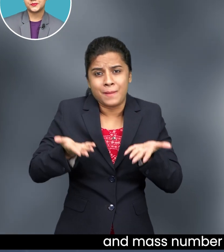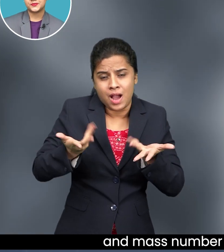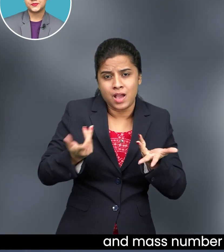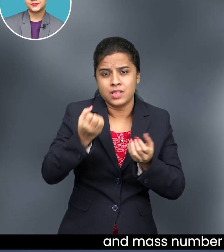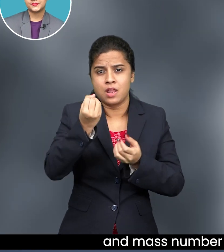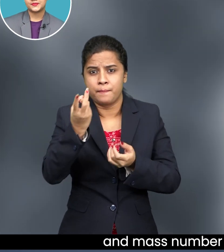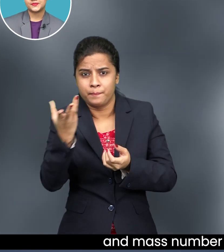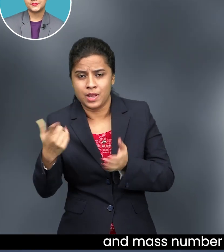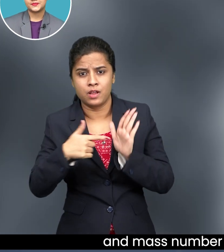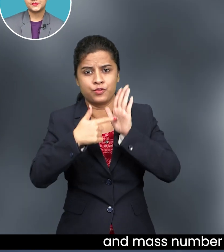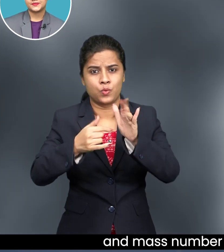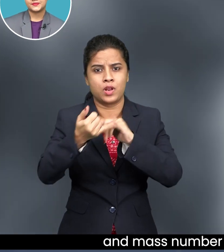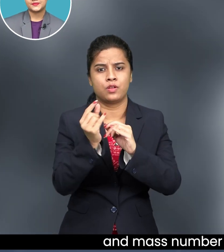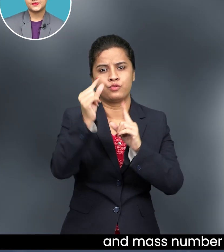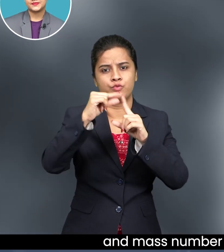superscripts.